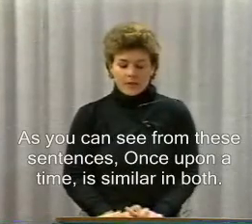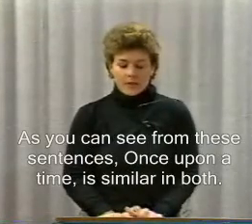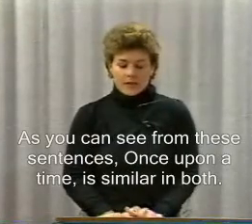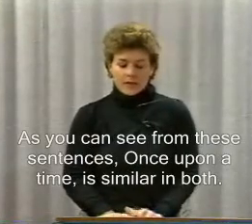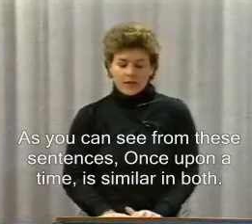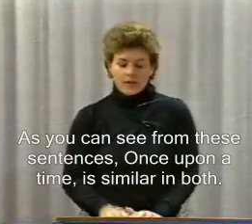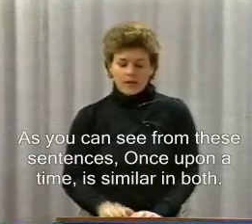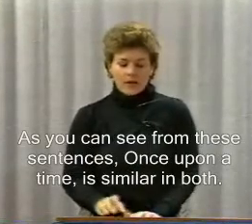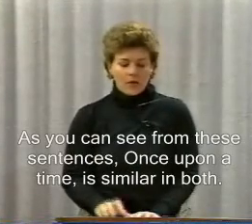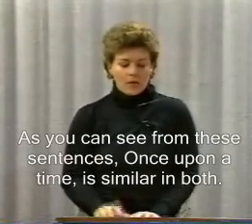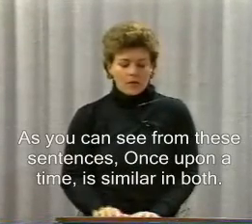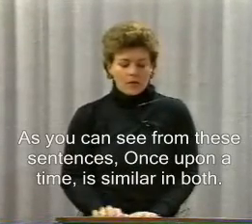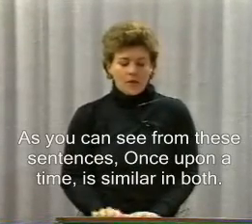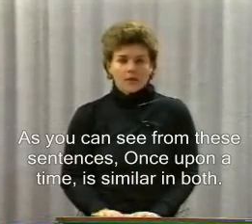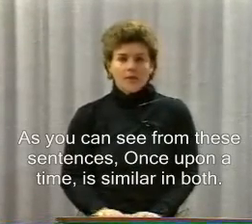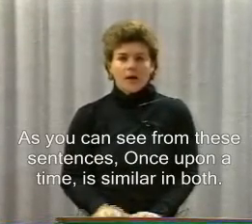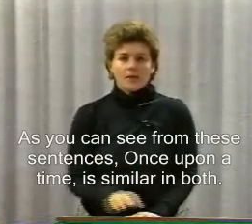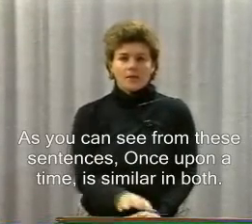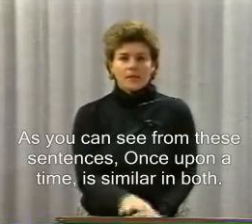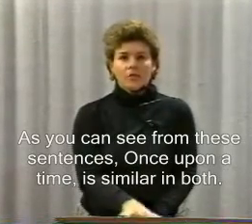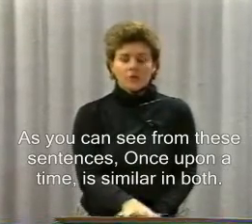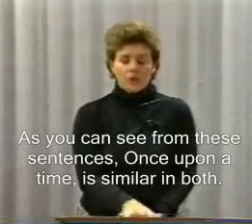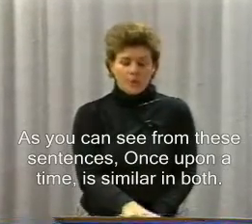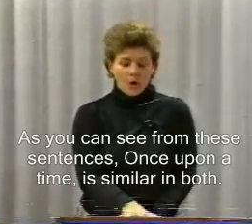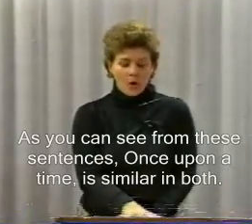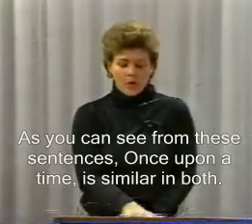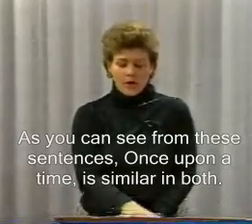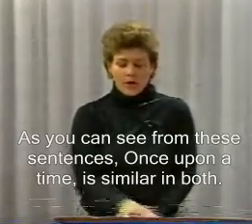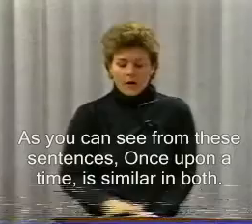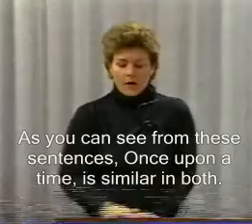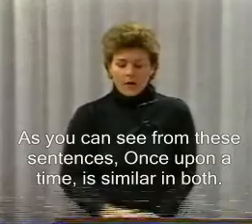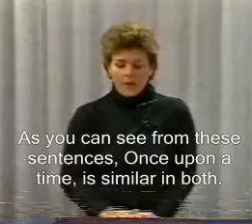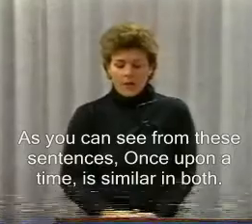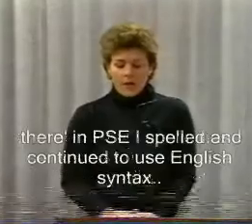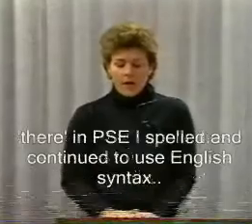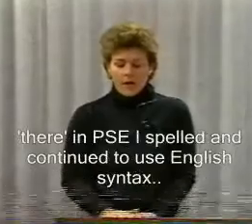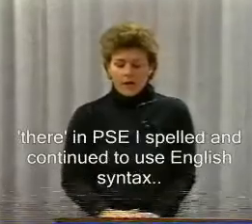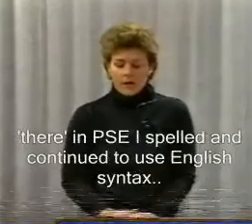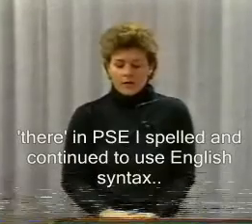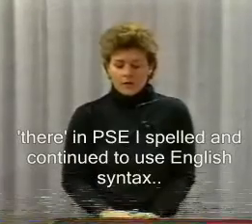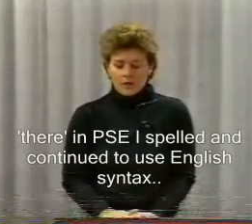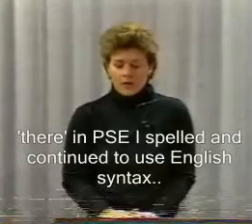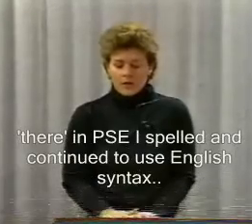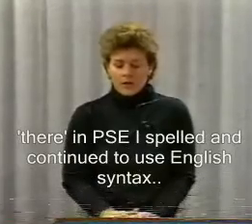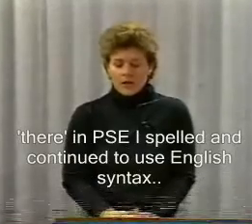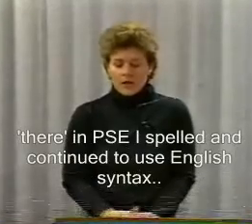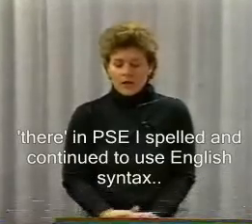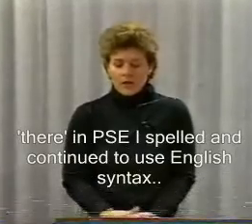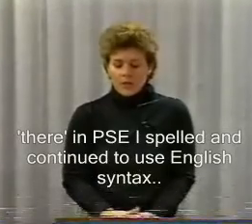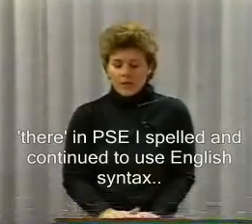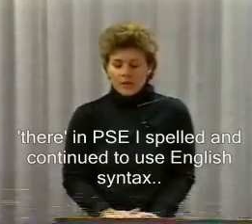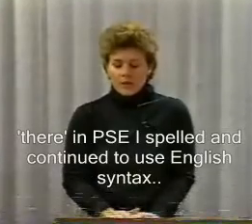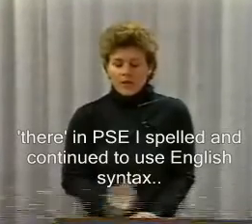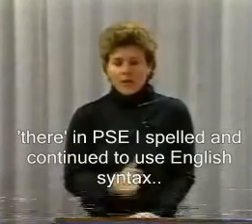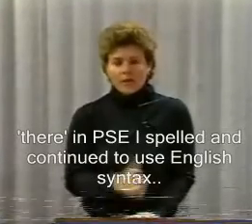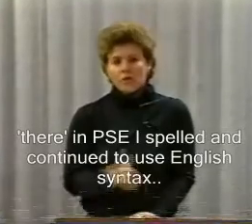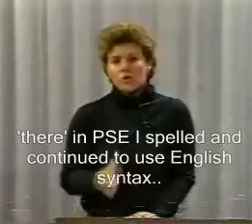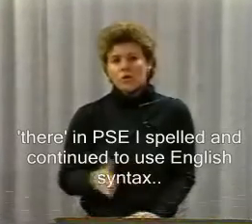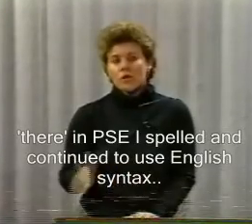from these sentences, once upon a time is similar in both. There in Pidgin Signed English, I spelled and I continued